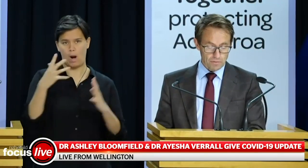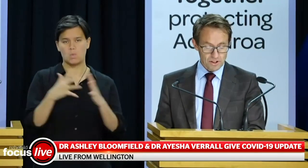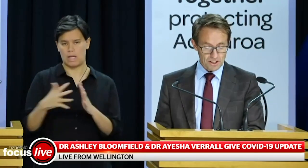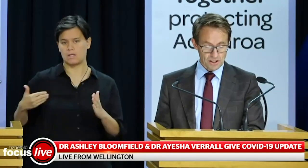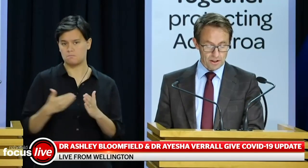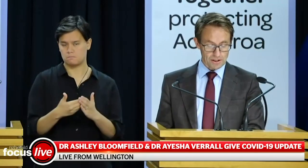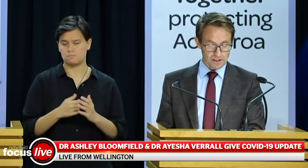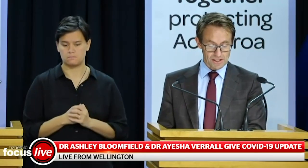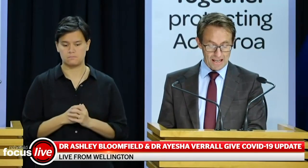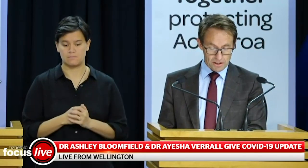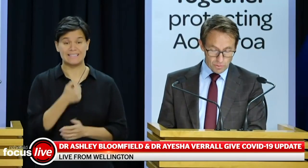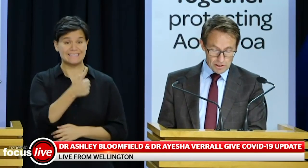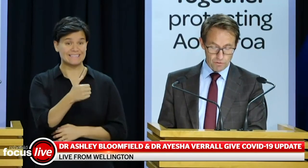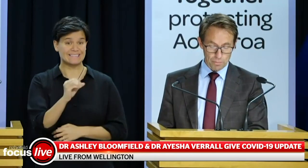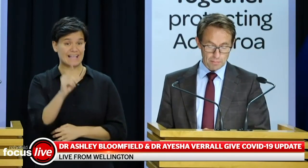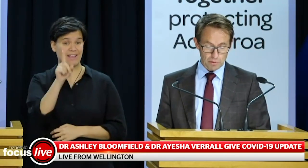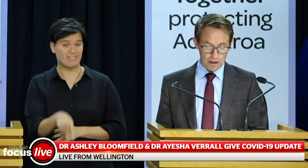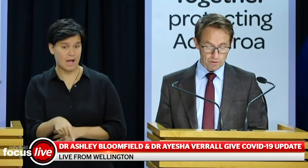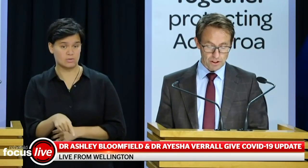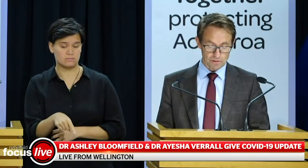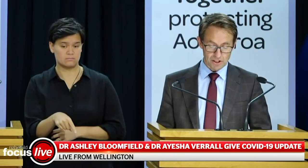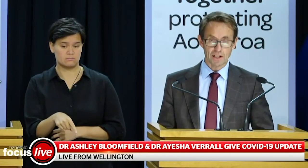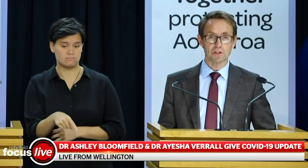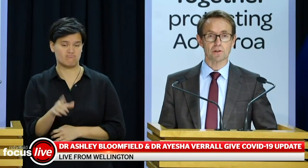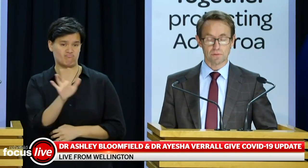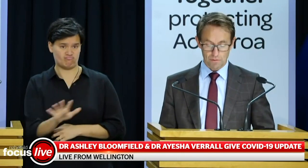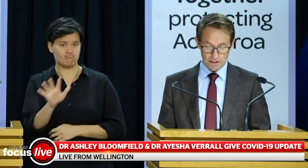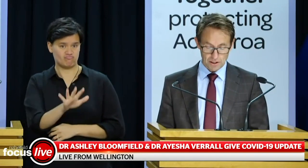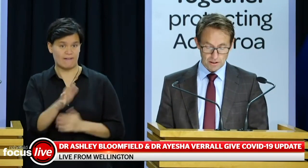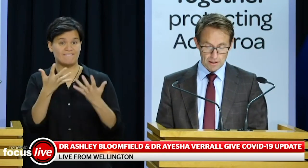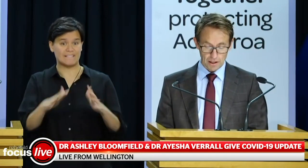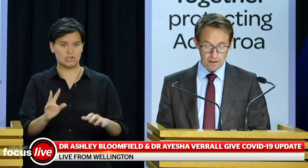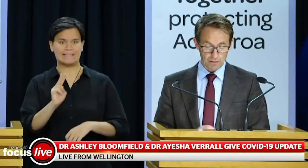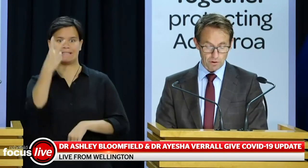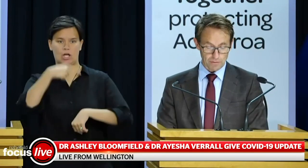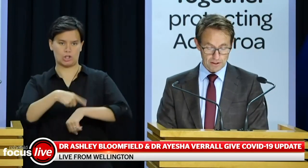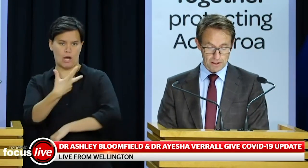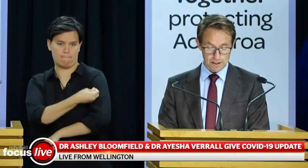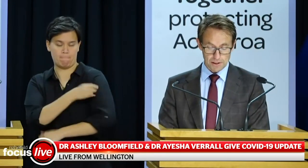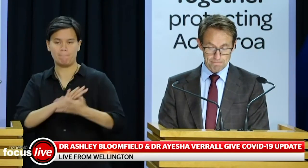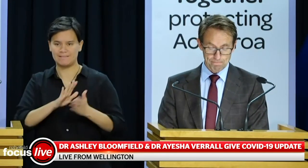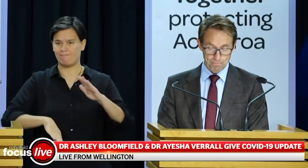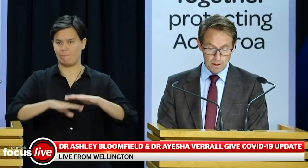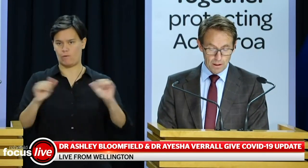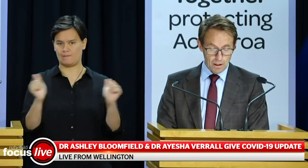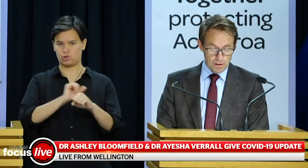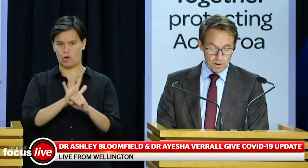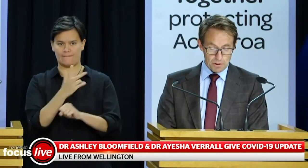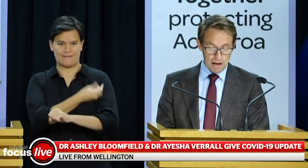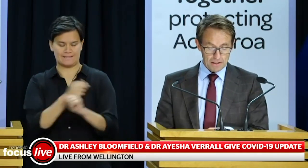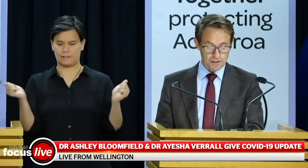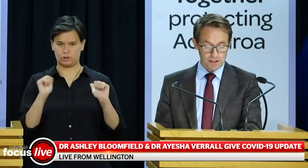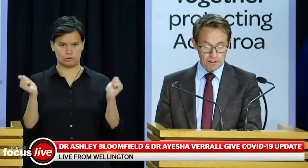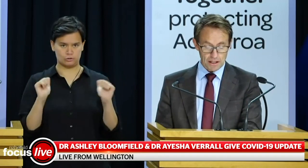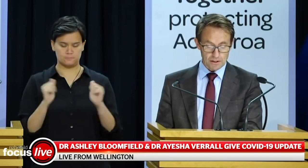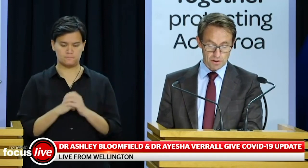And a total of 60,024 people have received a second dose of the vaccine and are now fully vaccinated. So